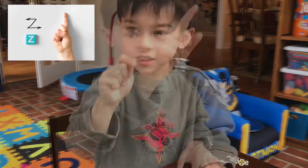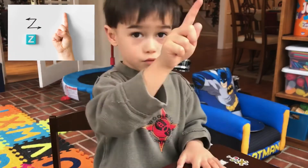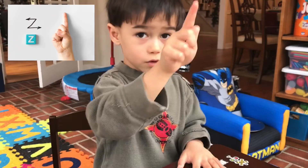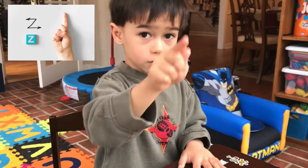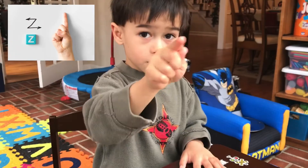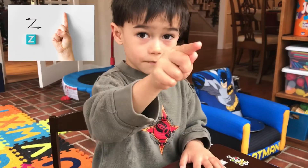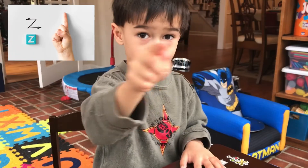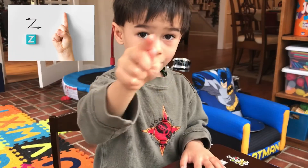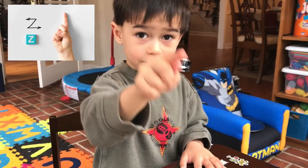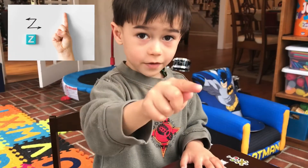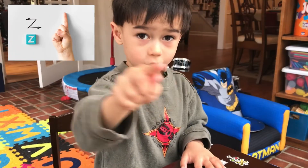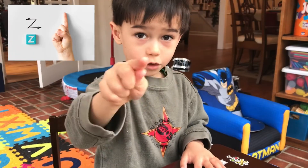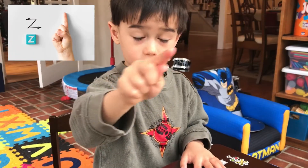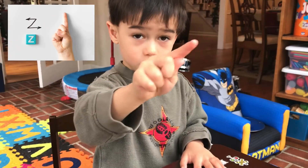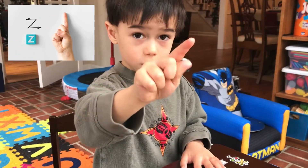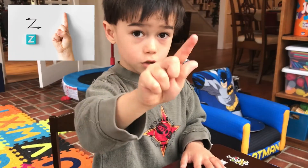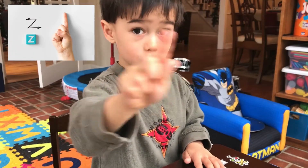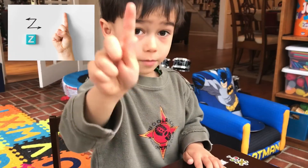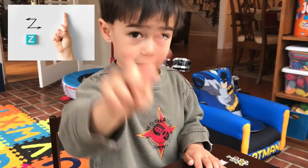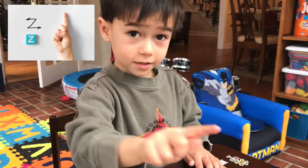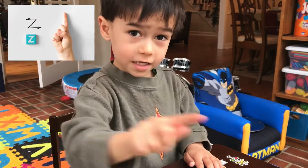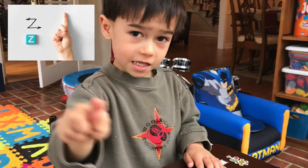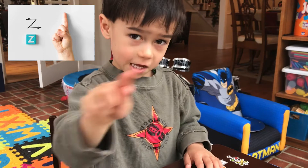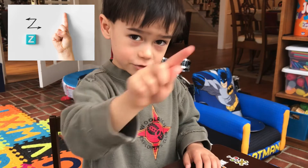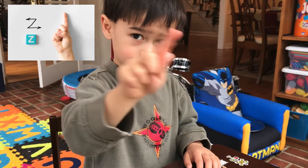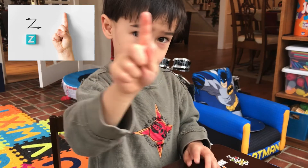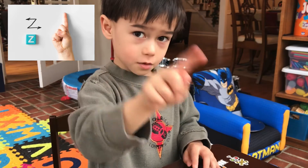When you burn finger, you make the letter Z.